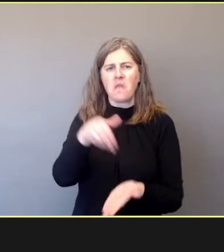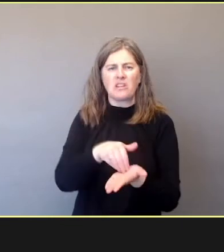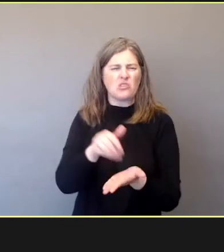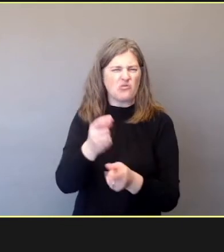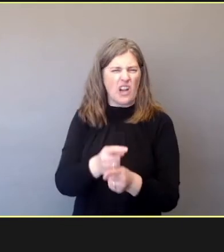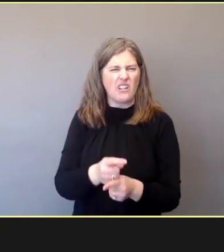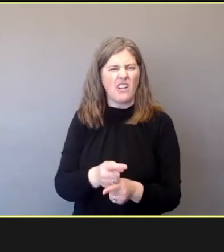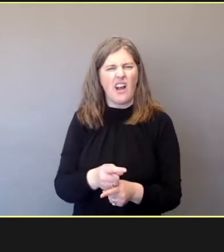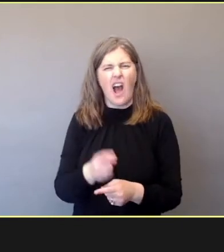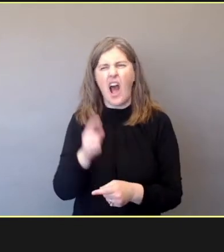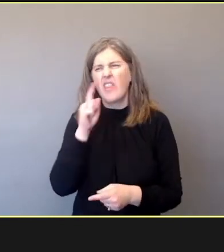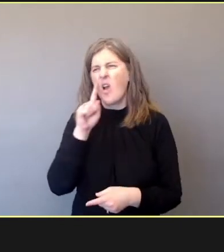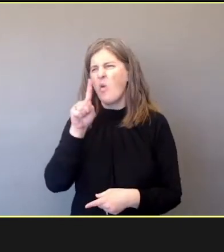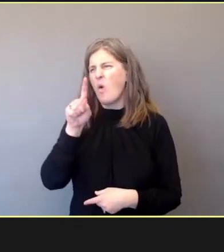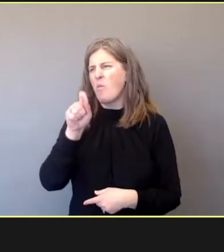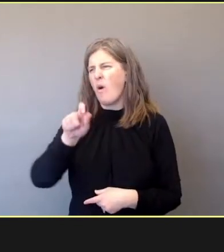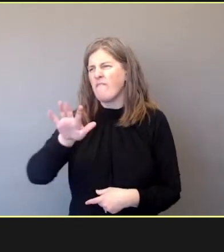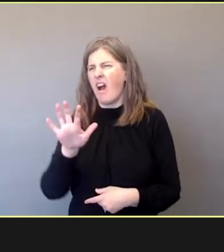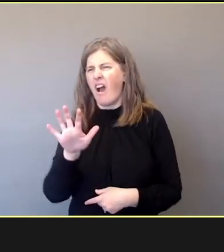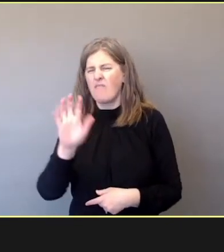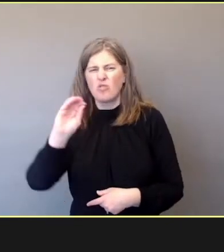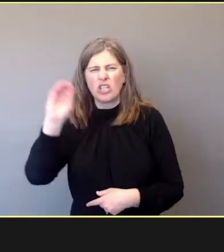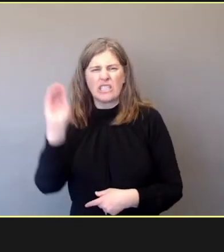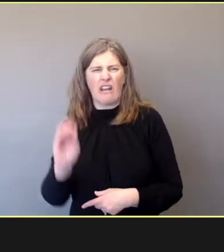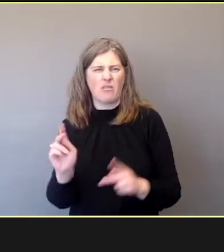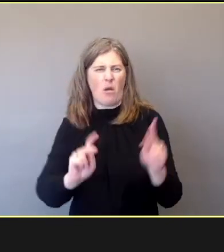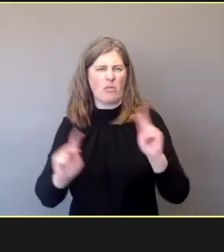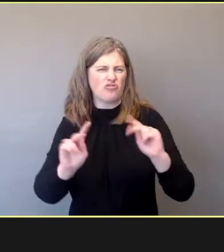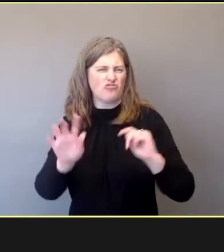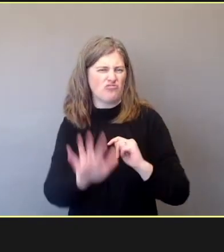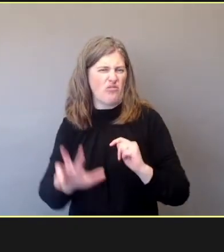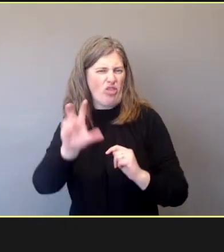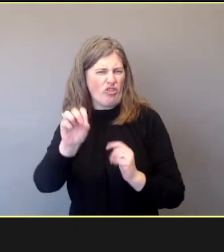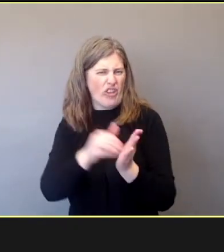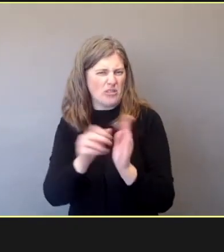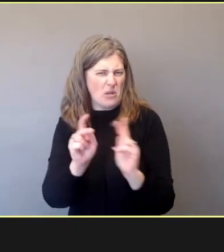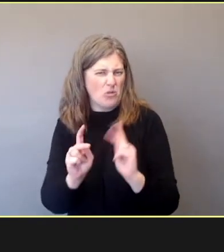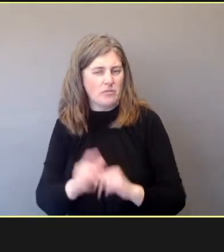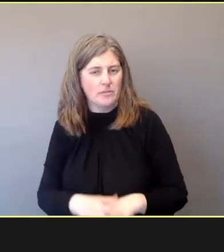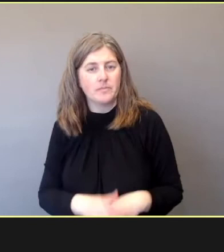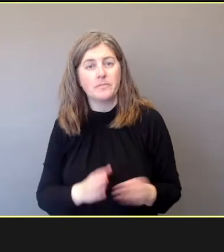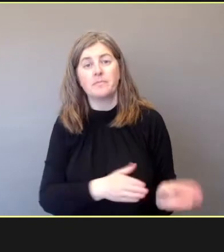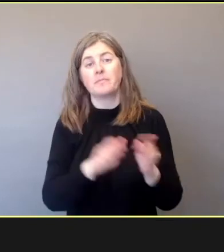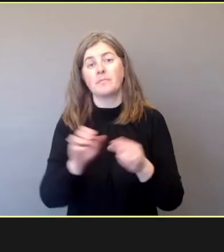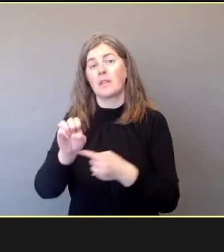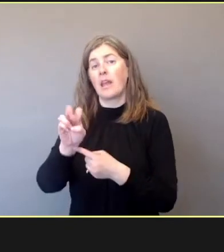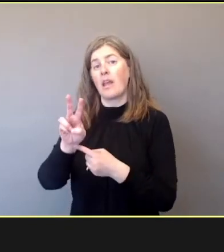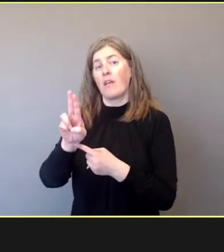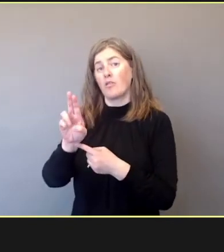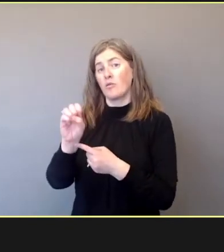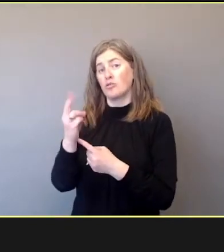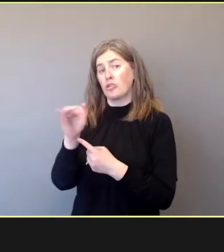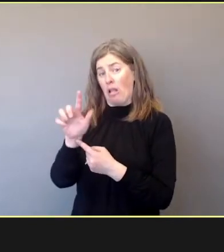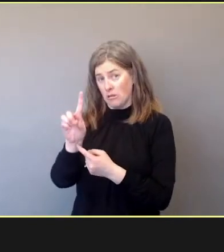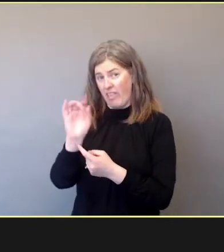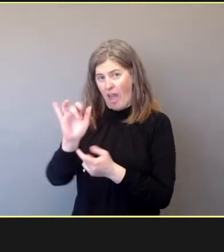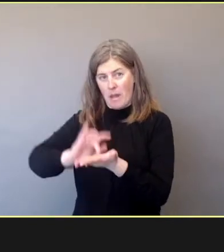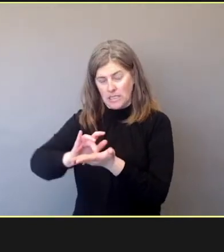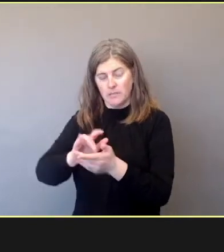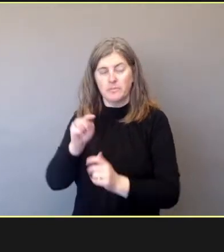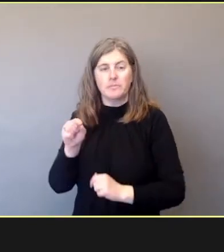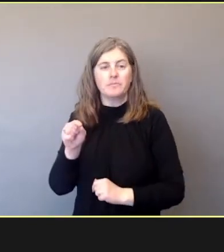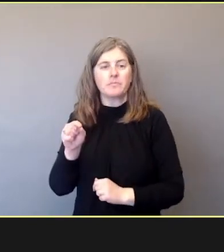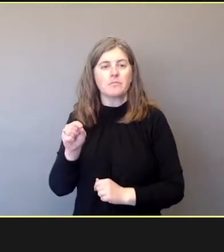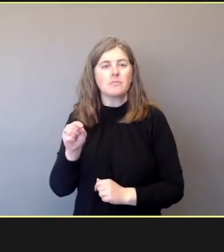like 1.5% of the population. And then on the Evusheld, I think part